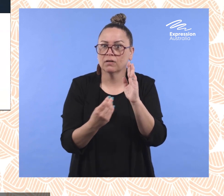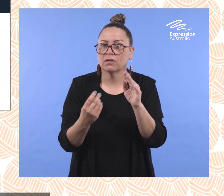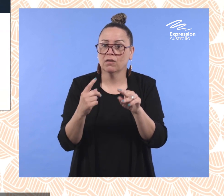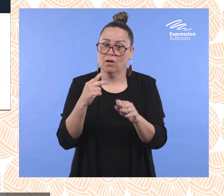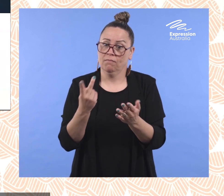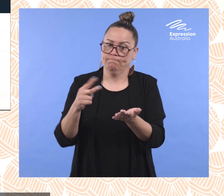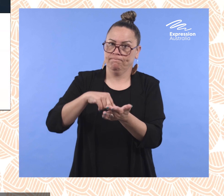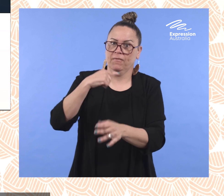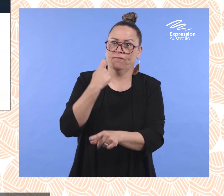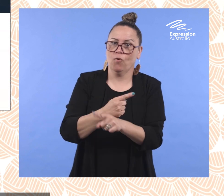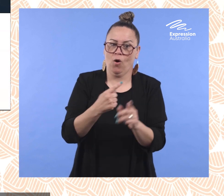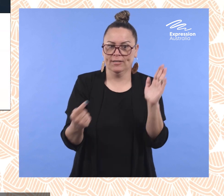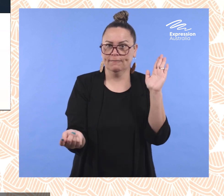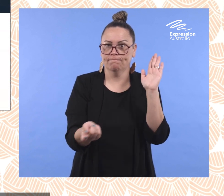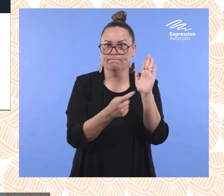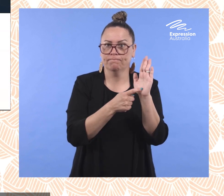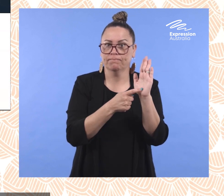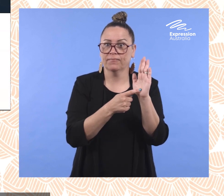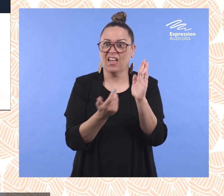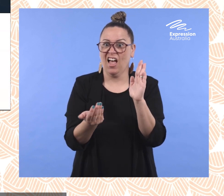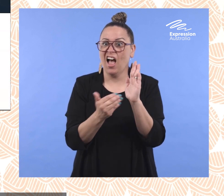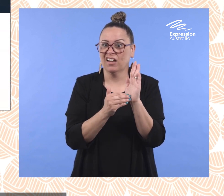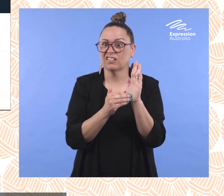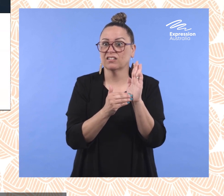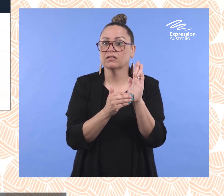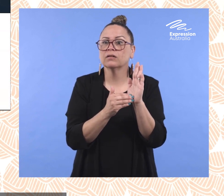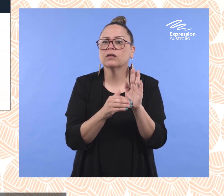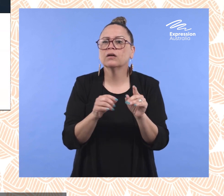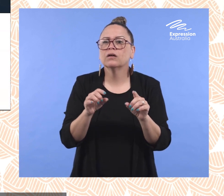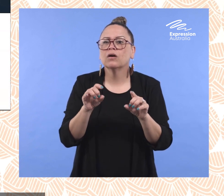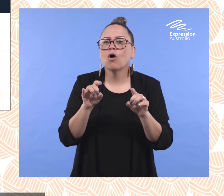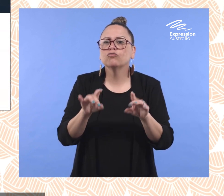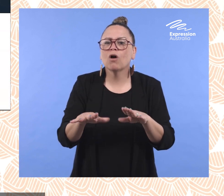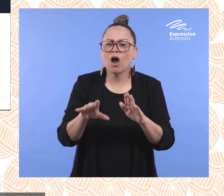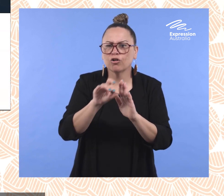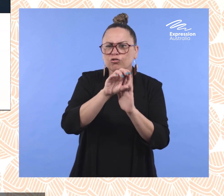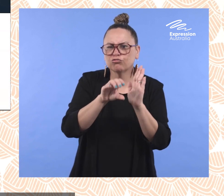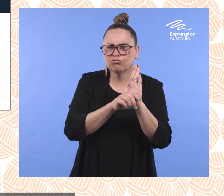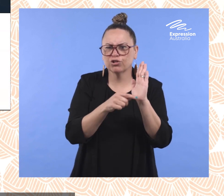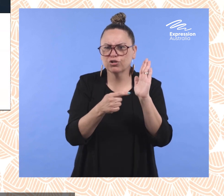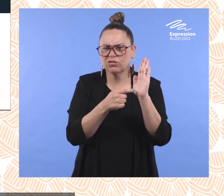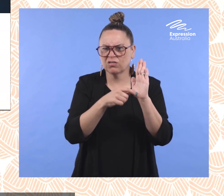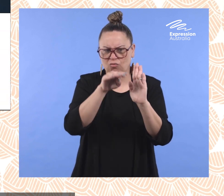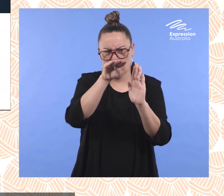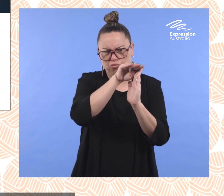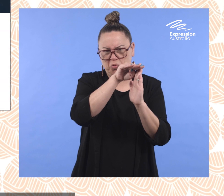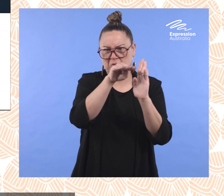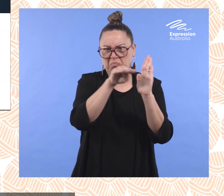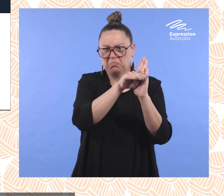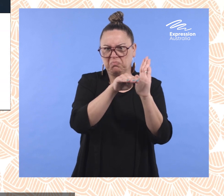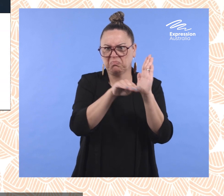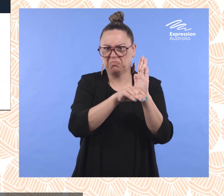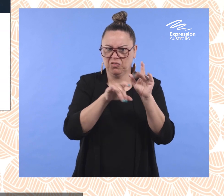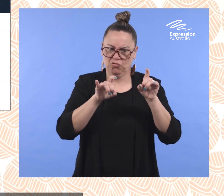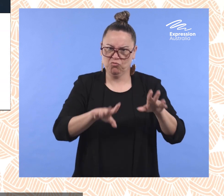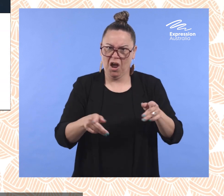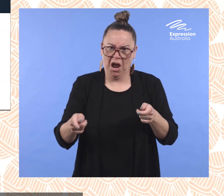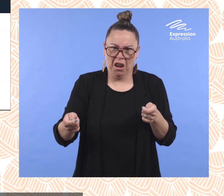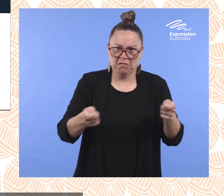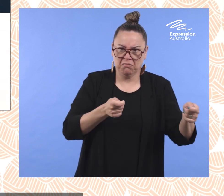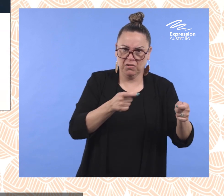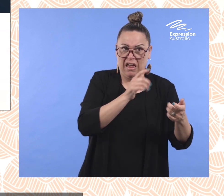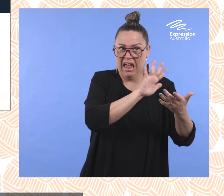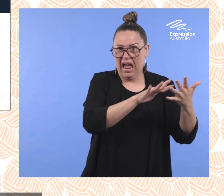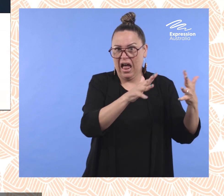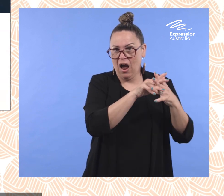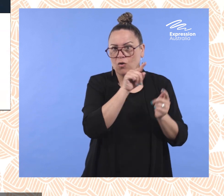So, you really, the Australian Constitution is a set of rules by which Australia is governed, and the only way